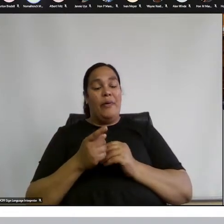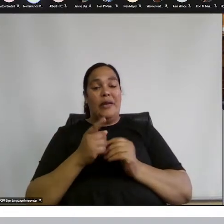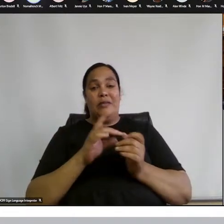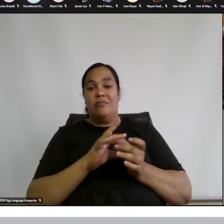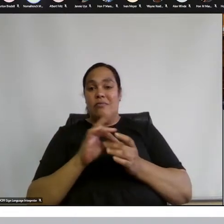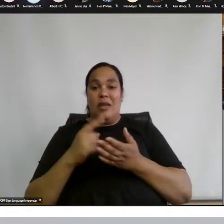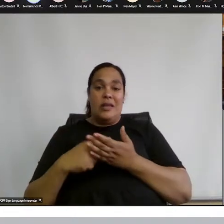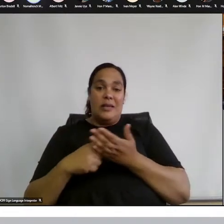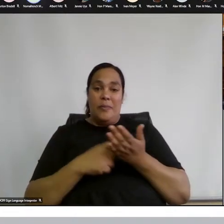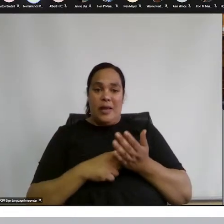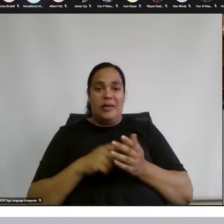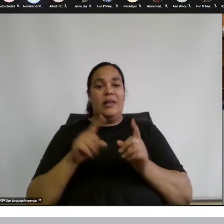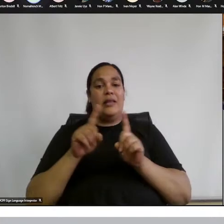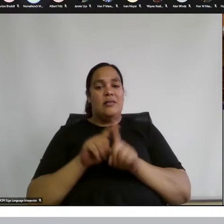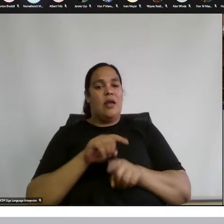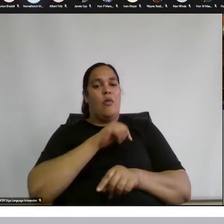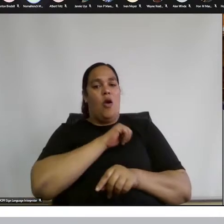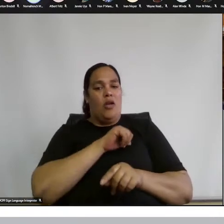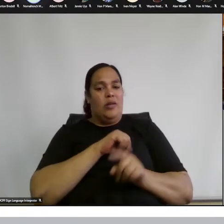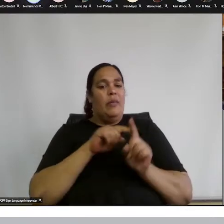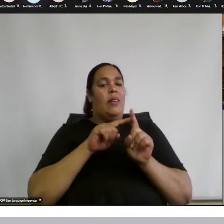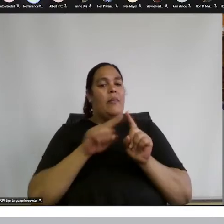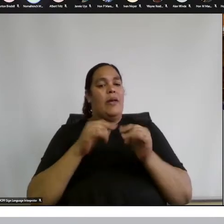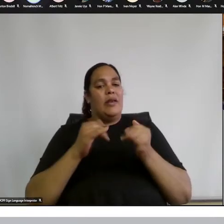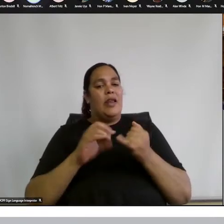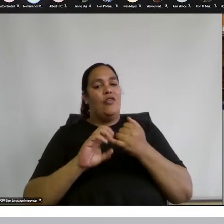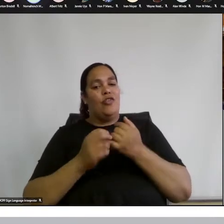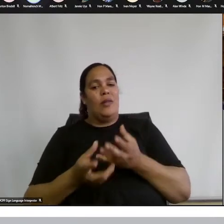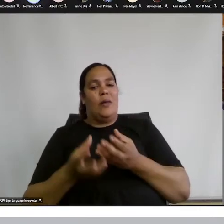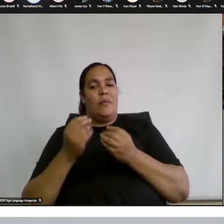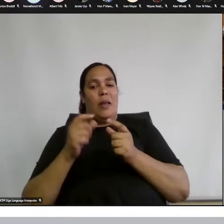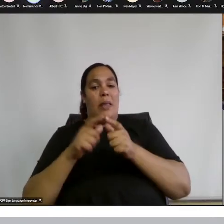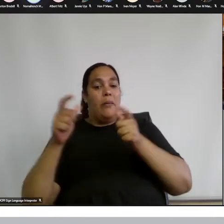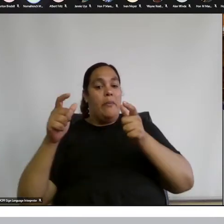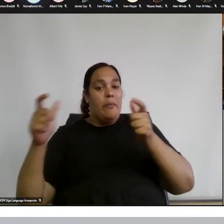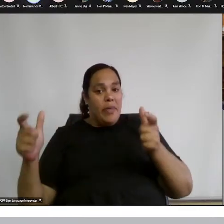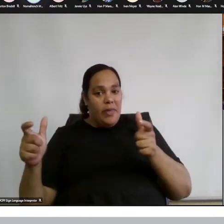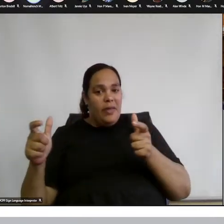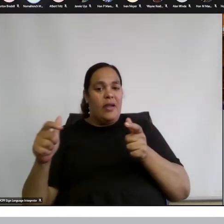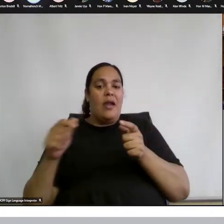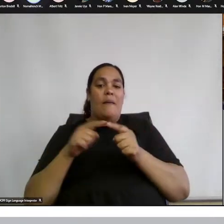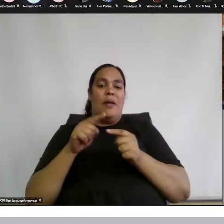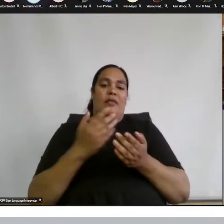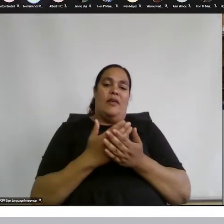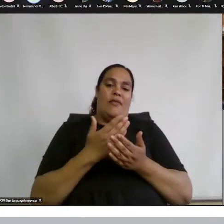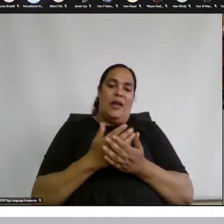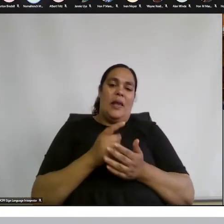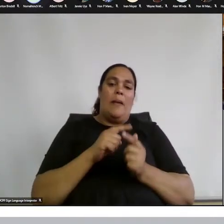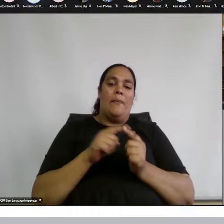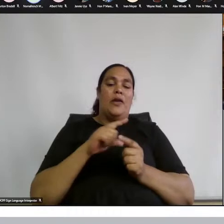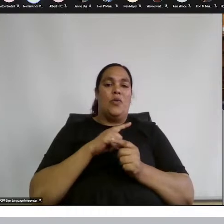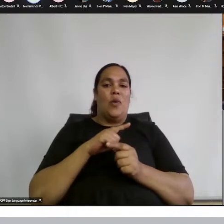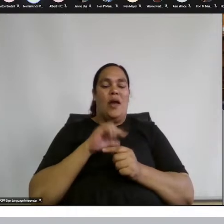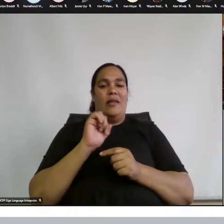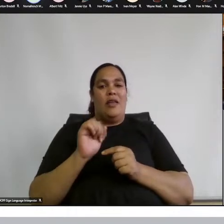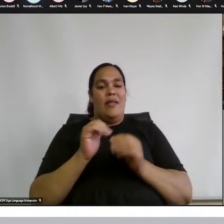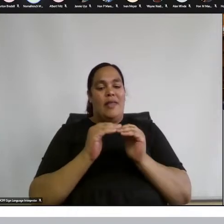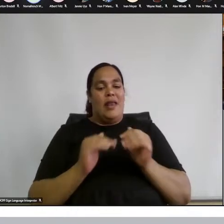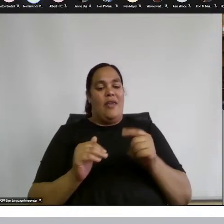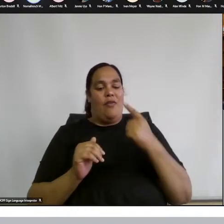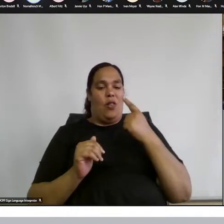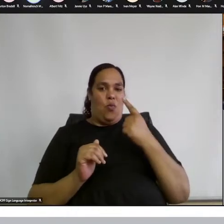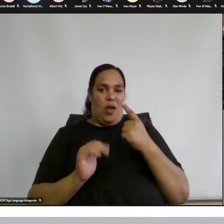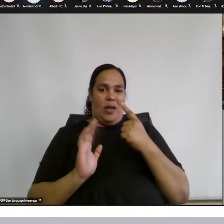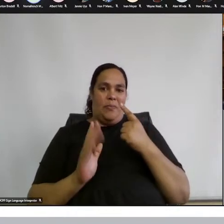rebuilding the same hospital, but now trying to get the bigger one and also bigger venue, because that small hospital, which is a level 1